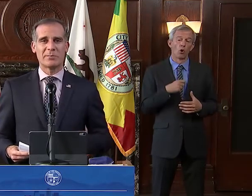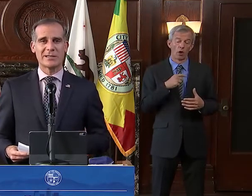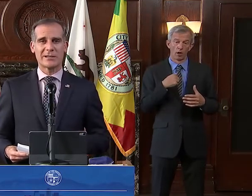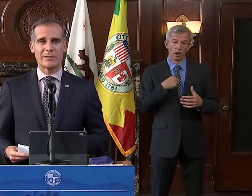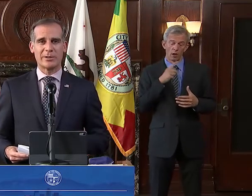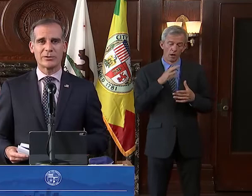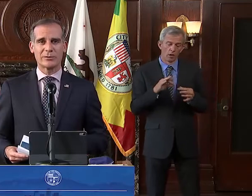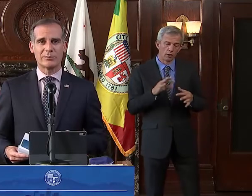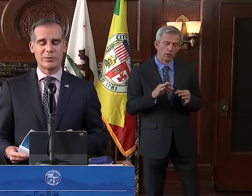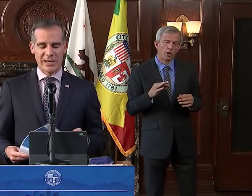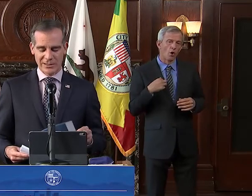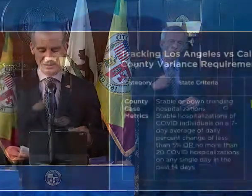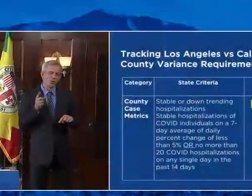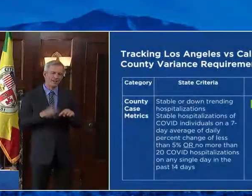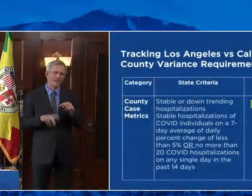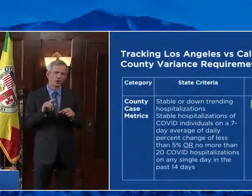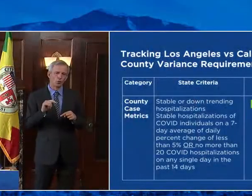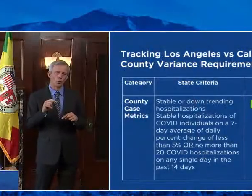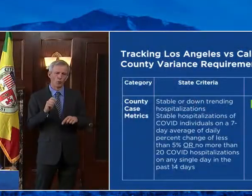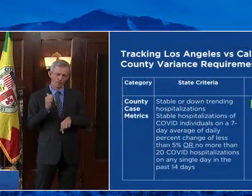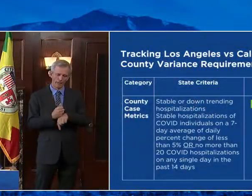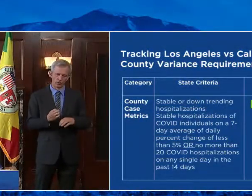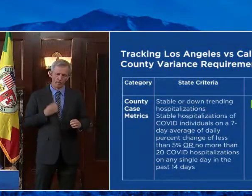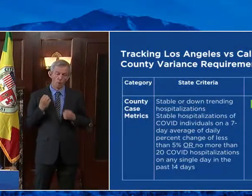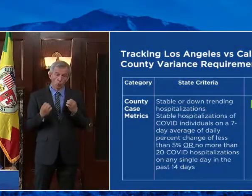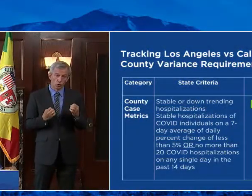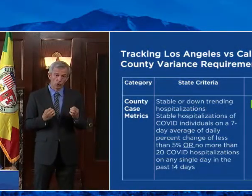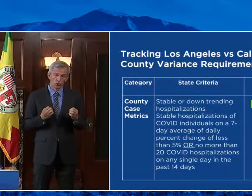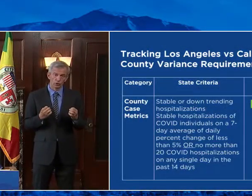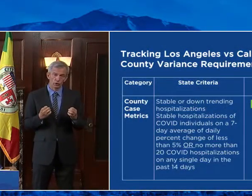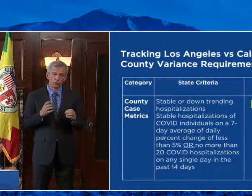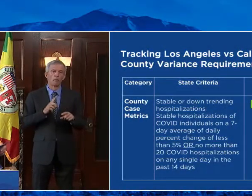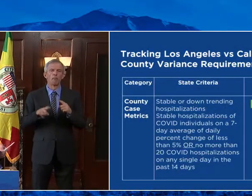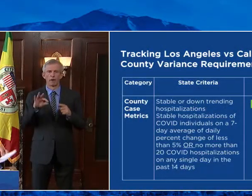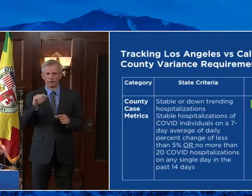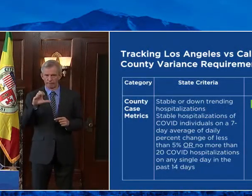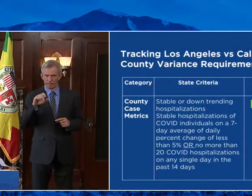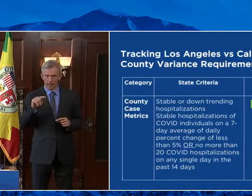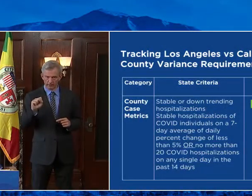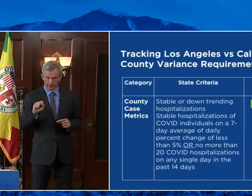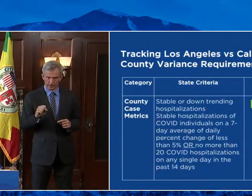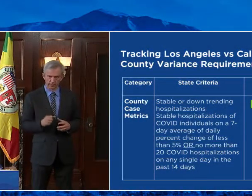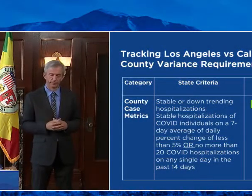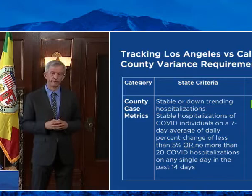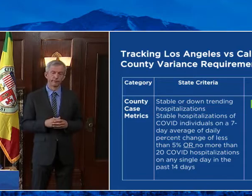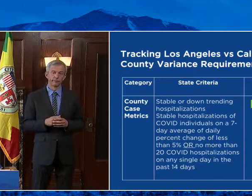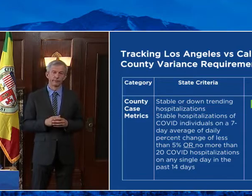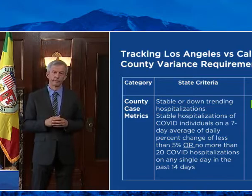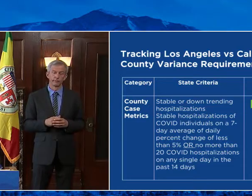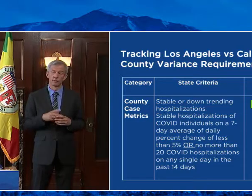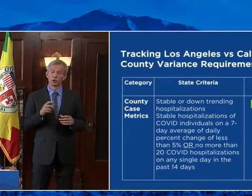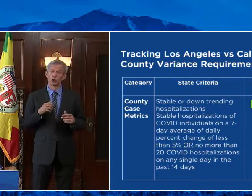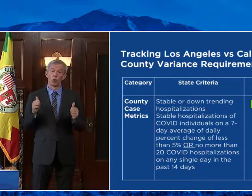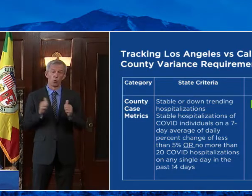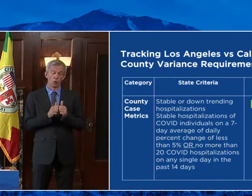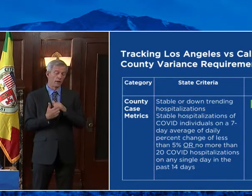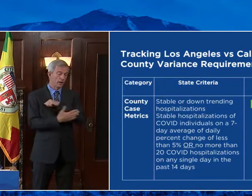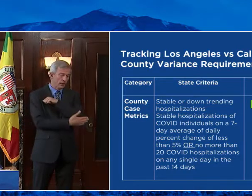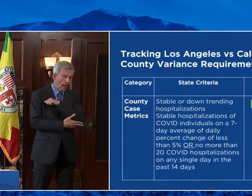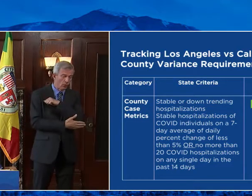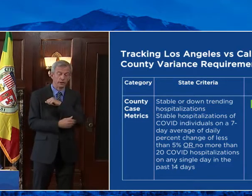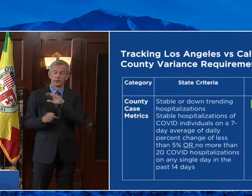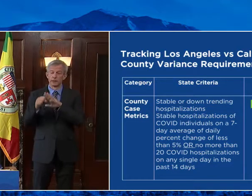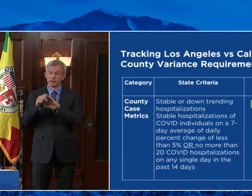do this based on emotion, but we had to do this based on the facts. So, together with the county and with state